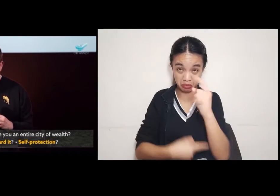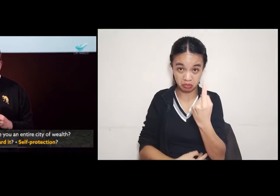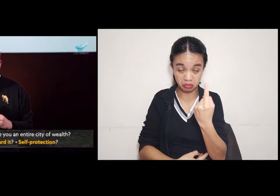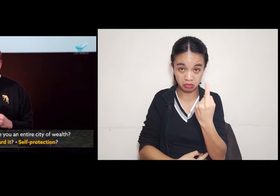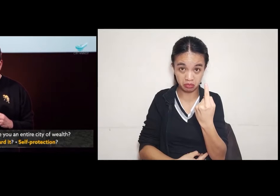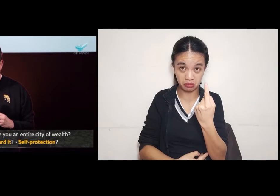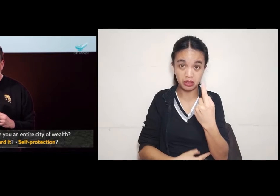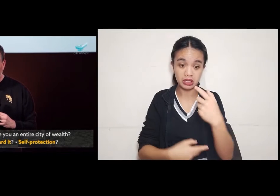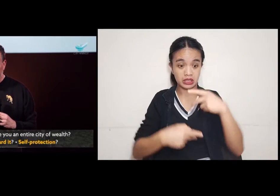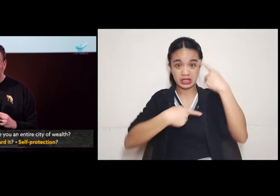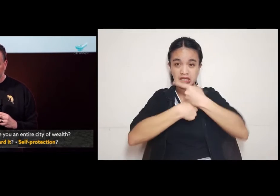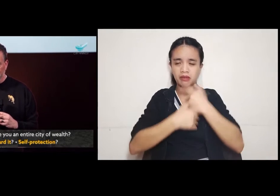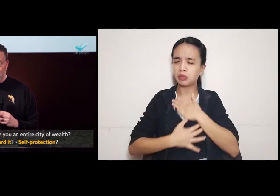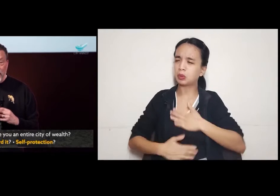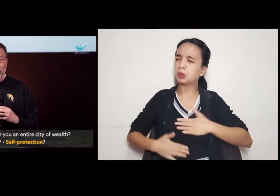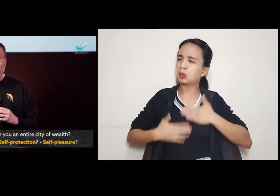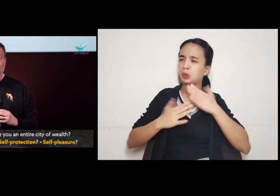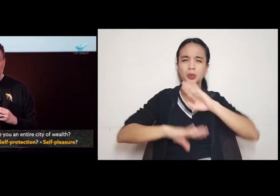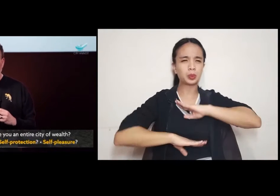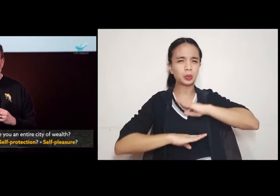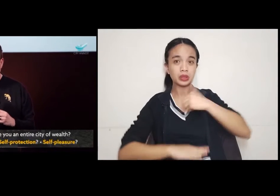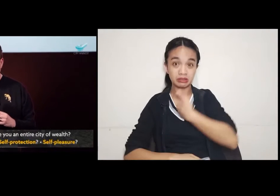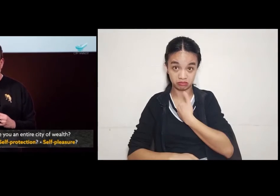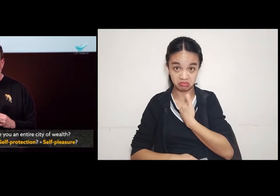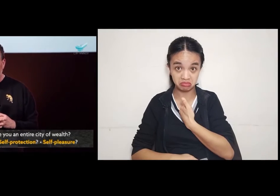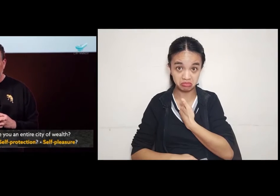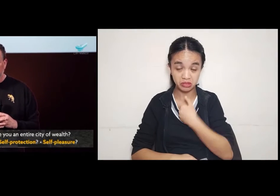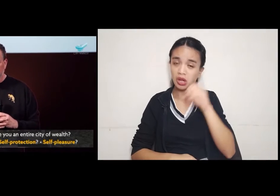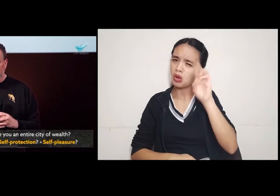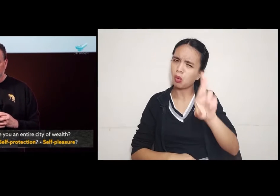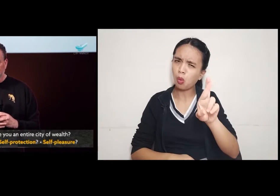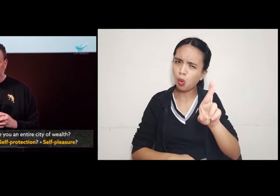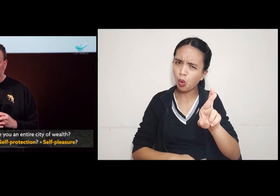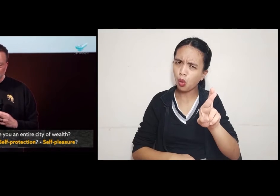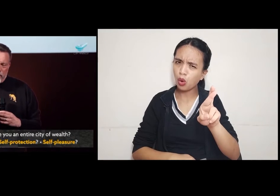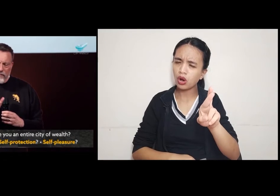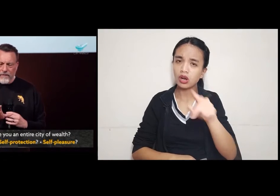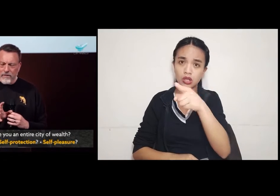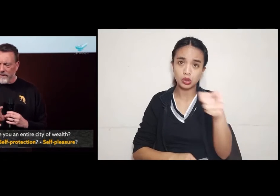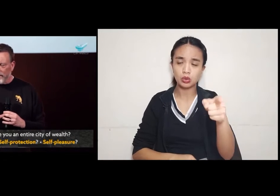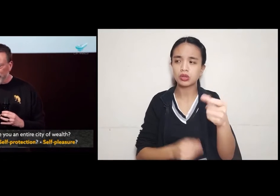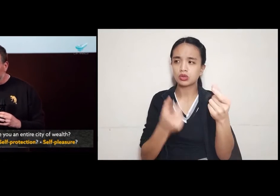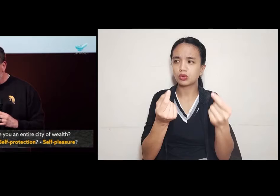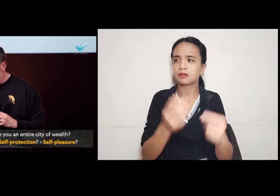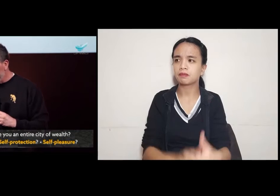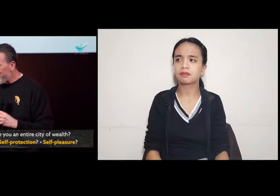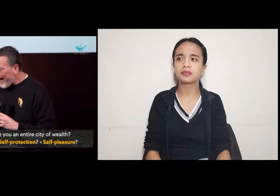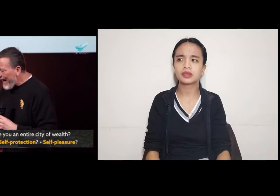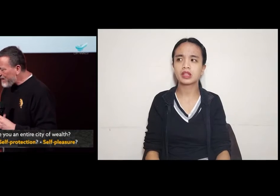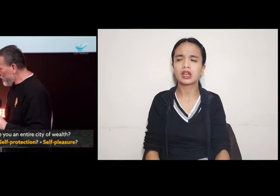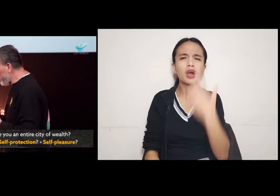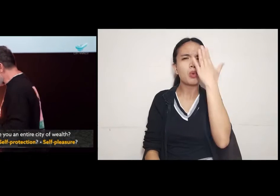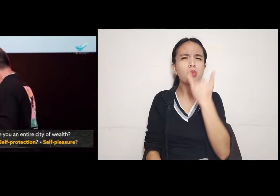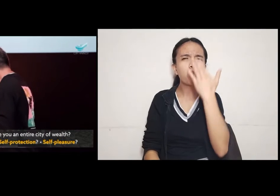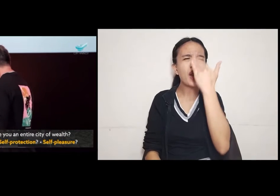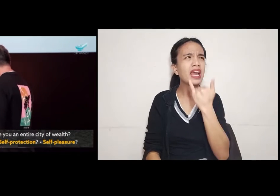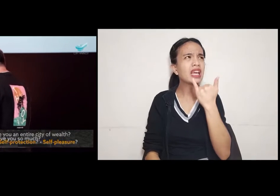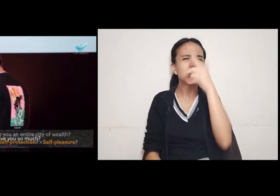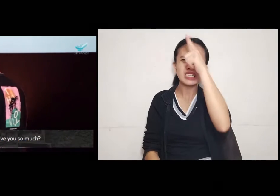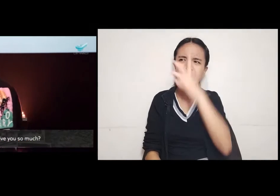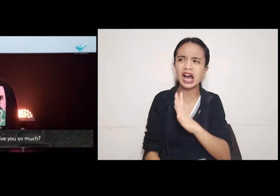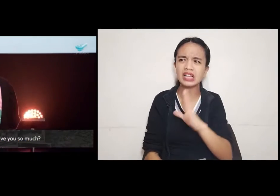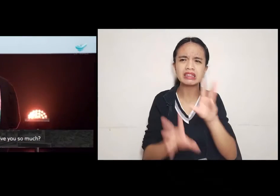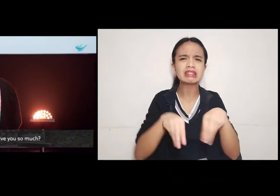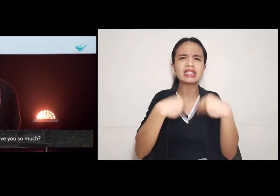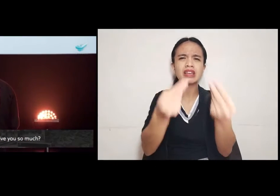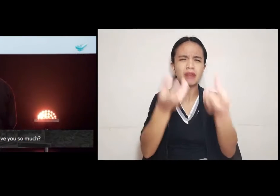self-protection and self-pleasure? Or would you eventually begin to ask the question,